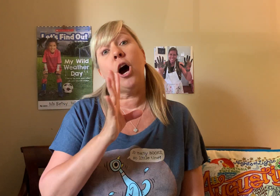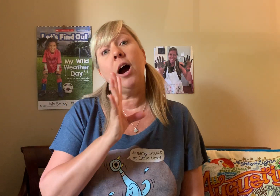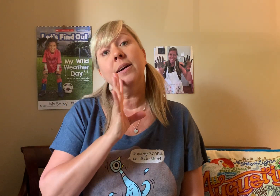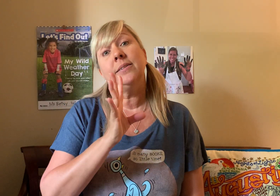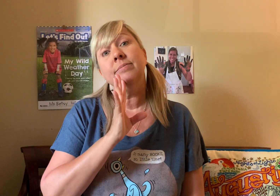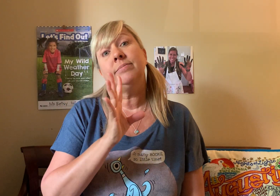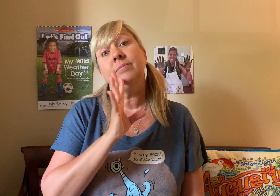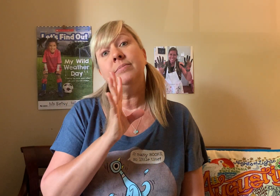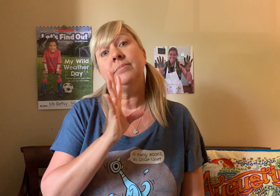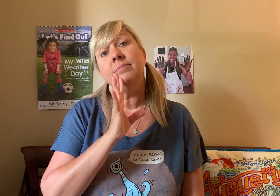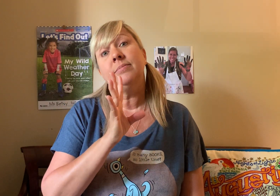Talk.